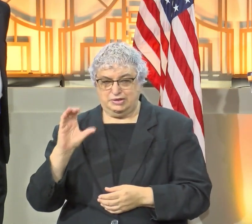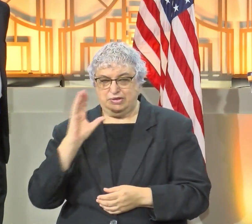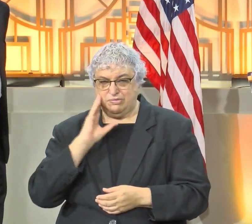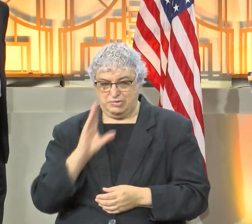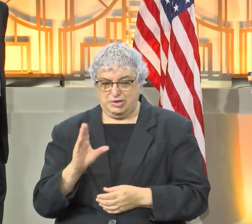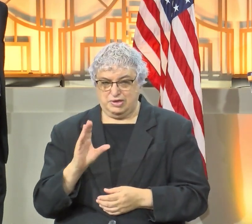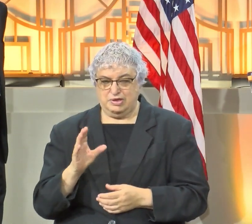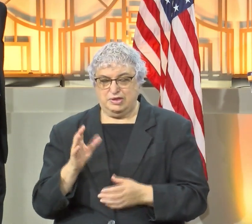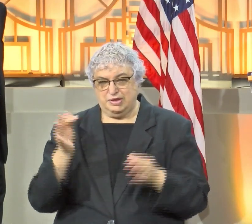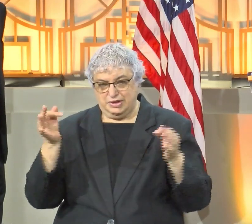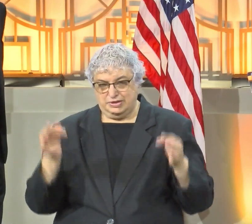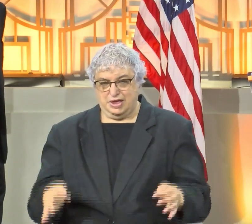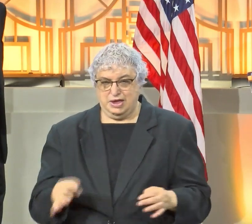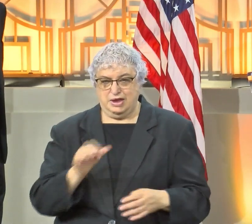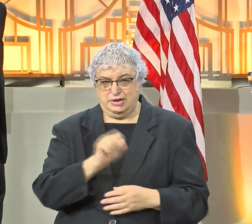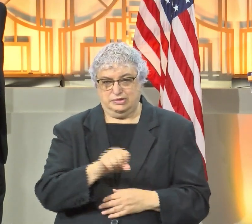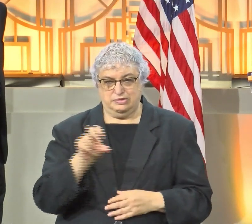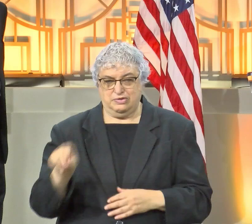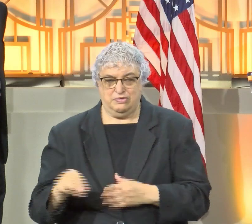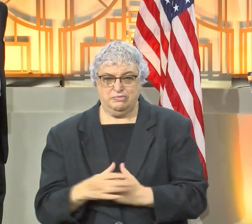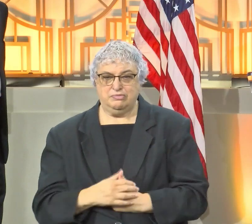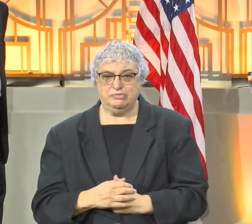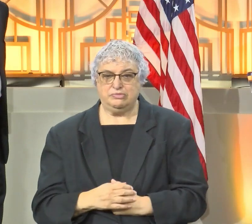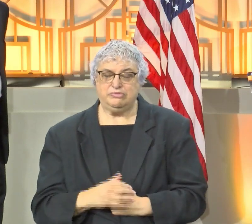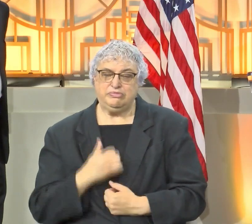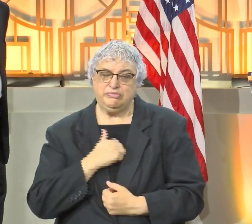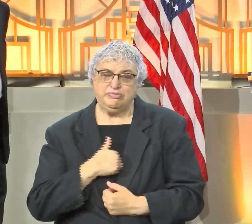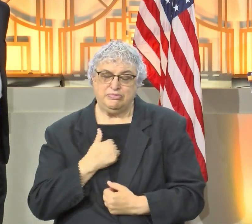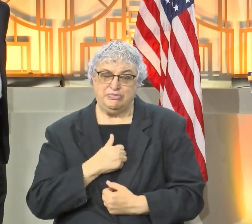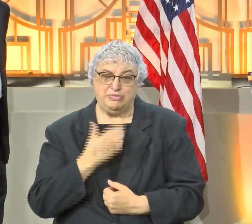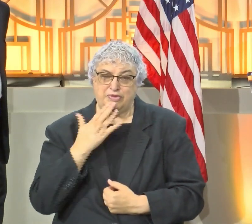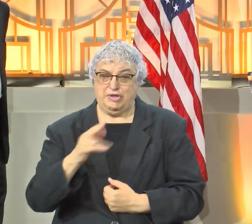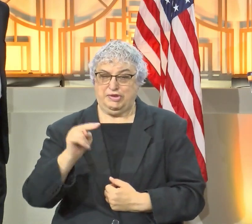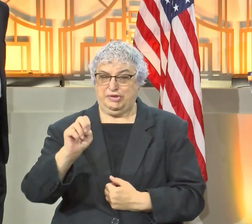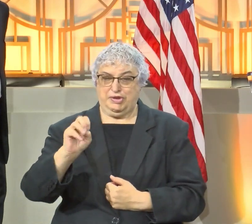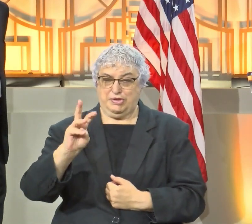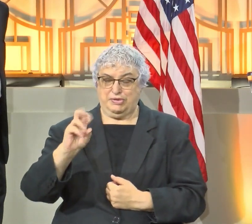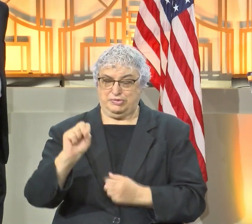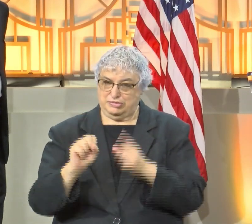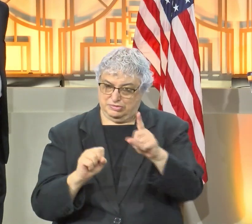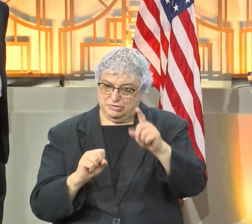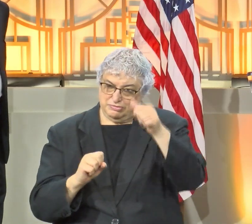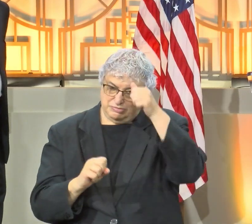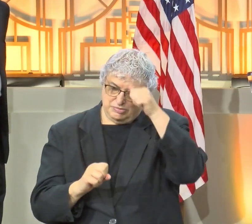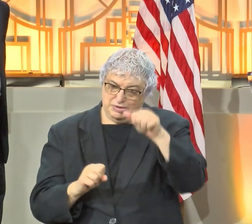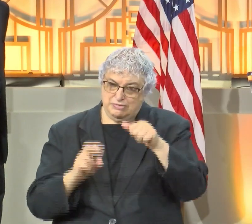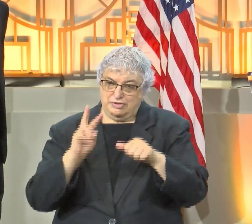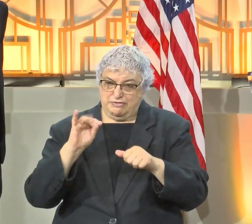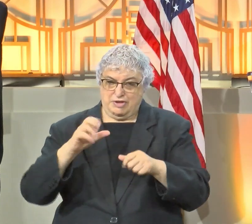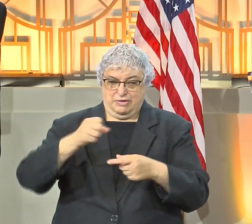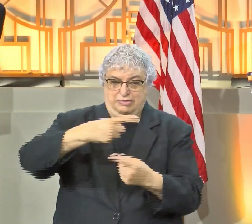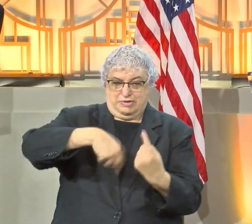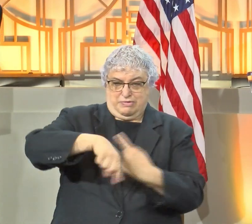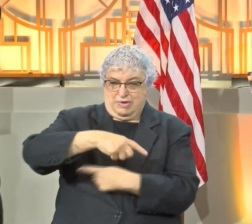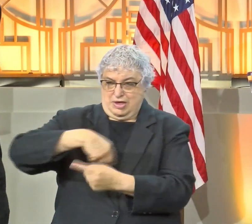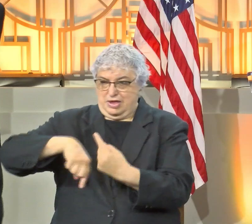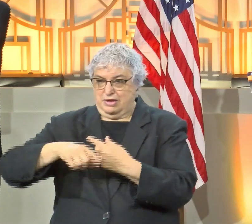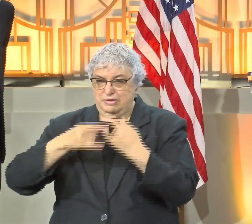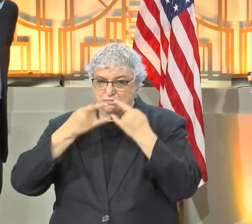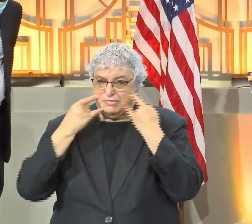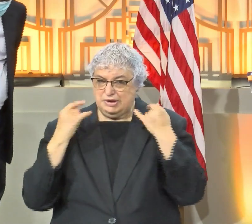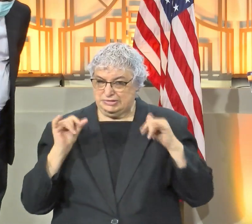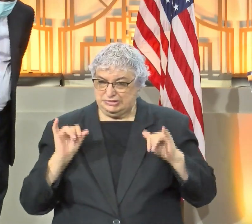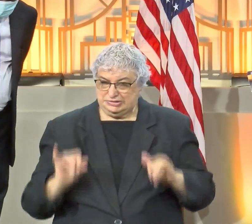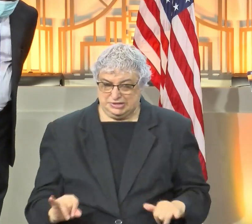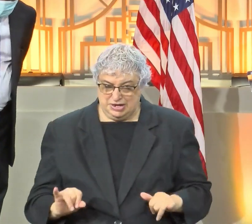will make the final determination on that. And so unfortunately, while this is good news, unfortunately I think we need to keep in mind that the virus is still here. We need to continue wearing our